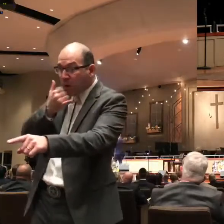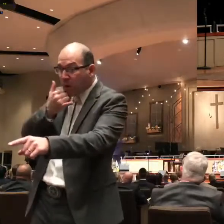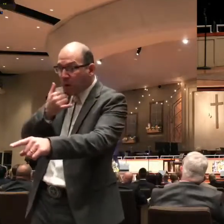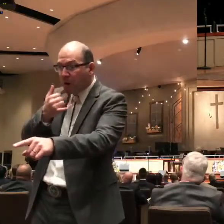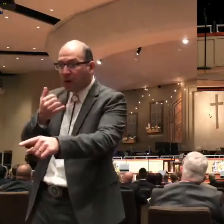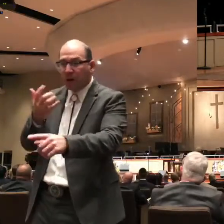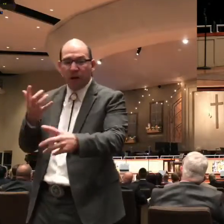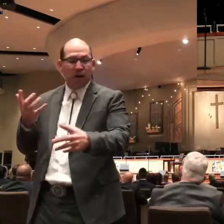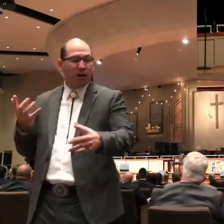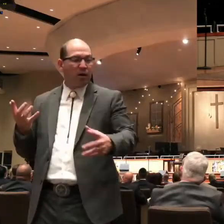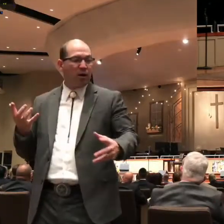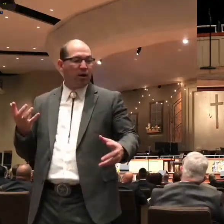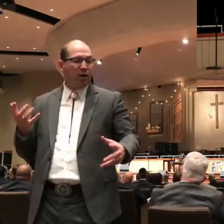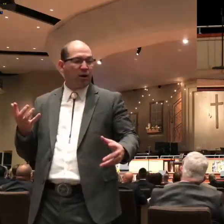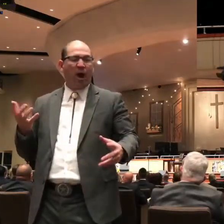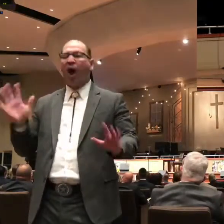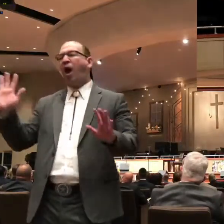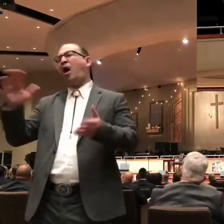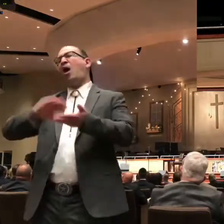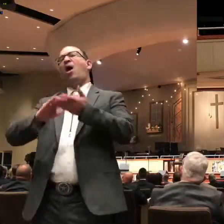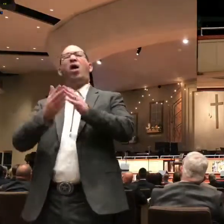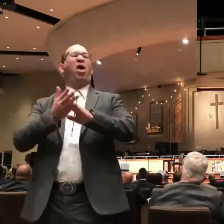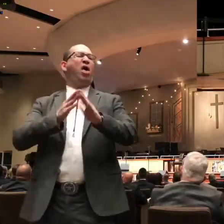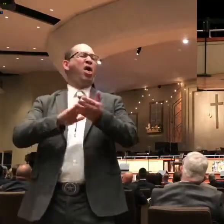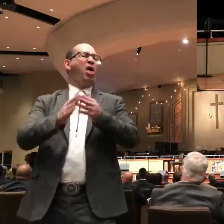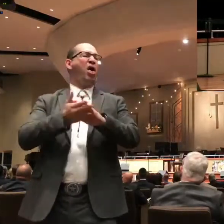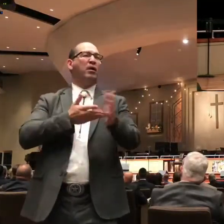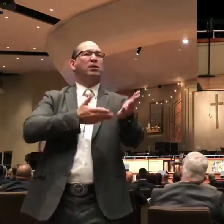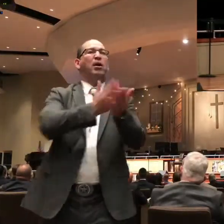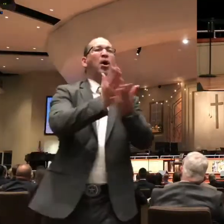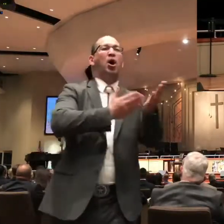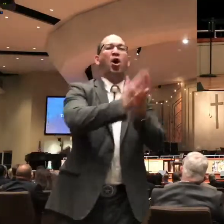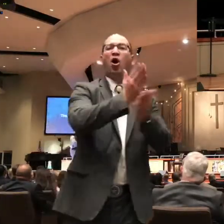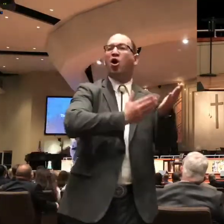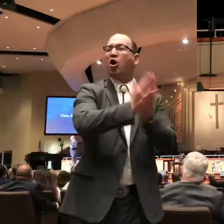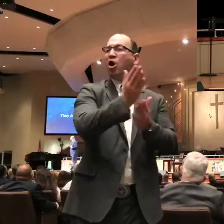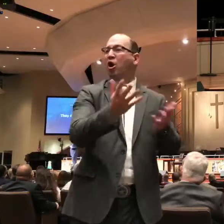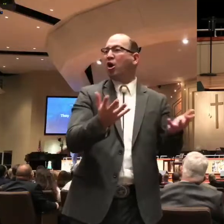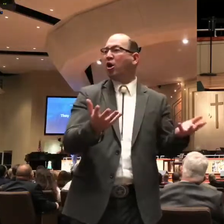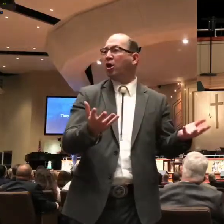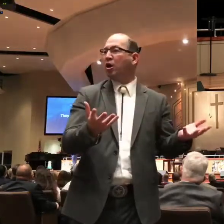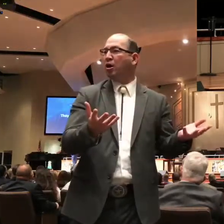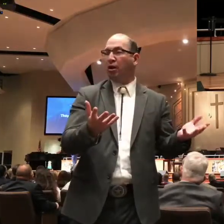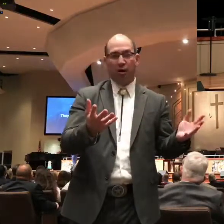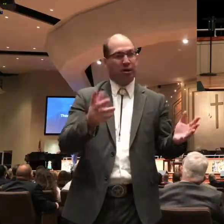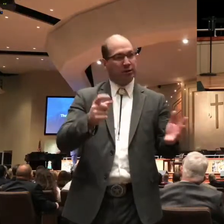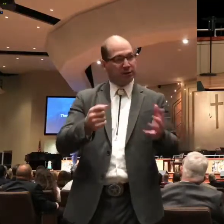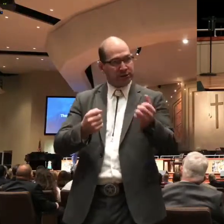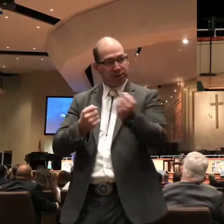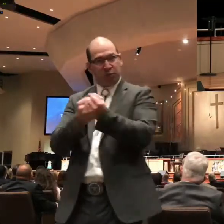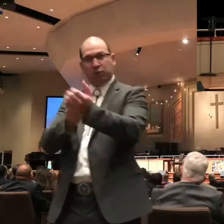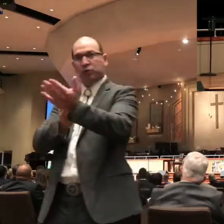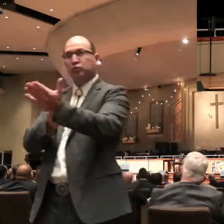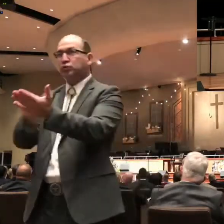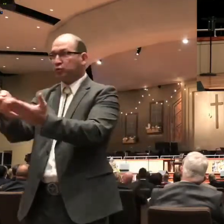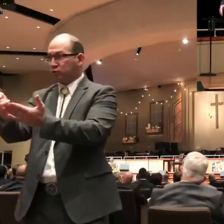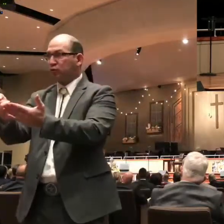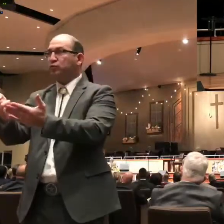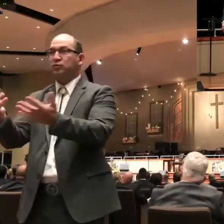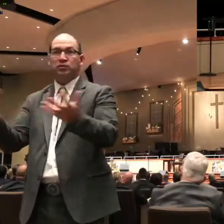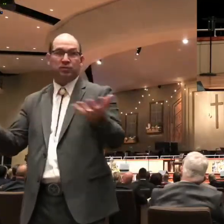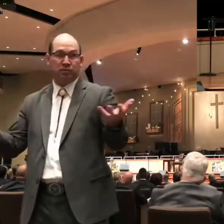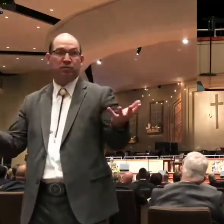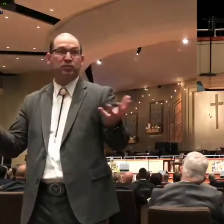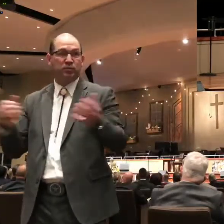school out there that would minimize the idea of evangelism? Because I don't like evangelism. And guess what? There are such theological schools.